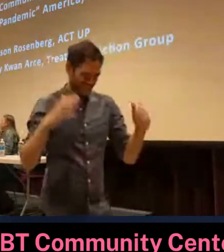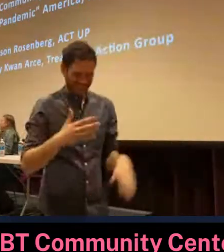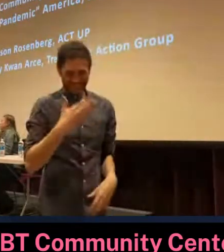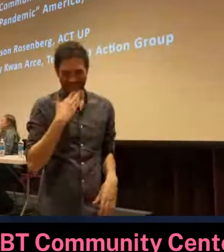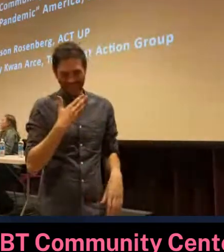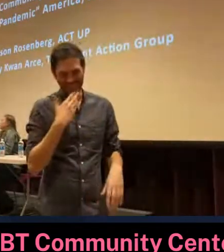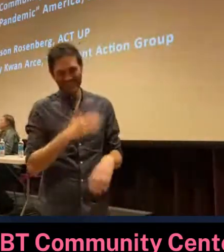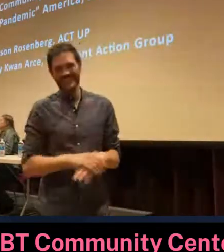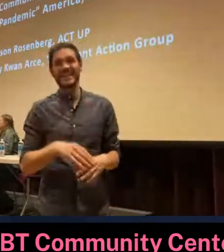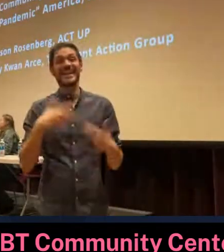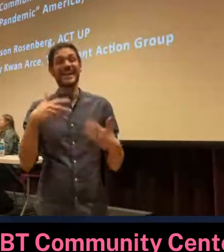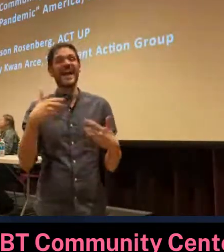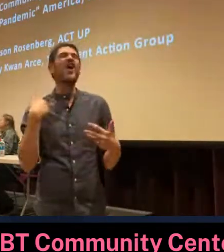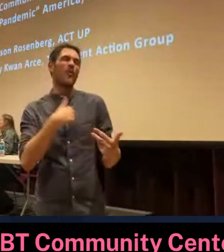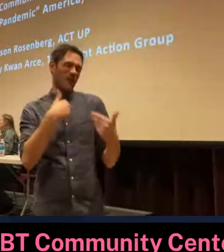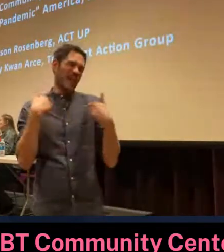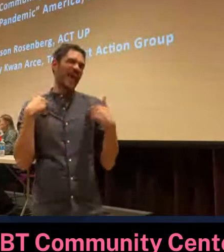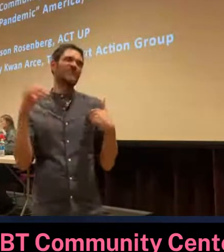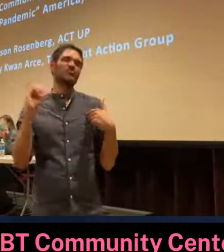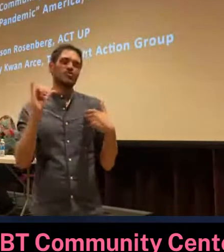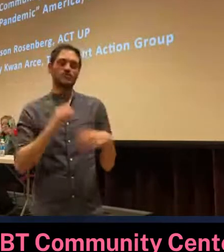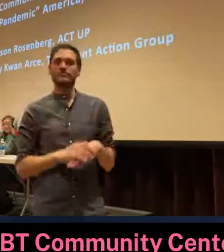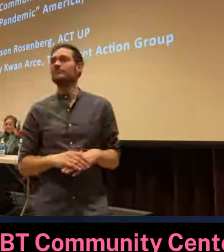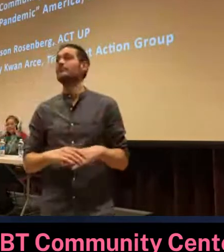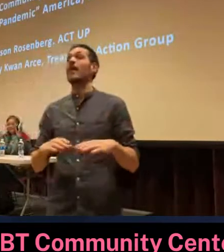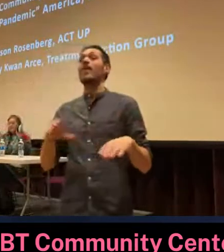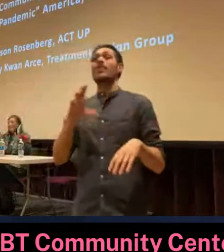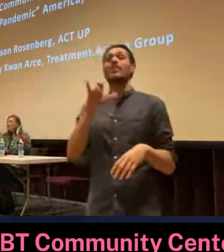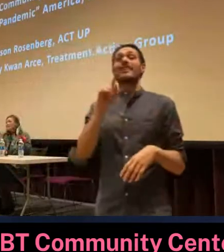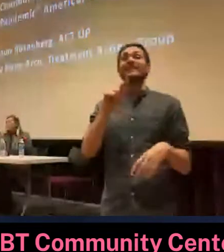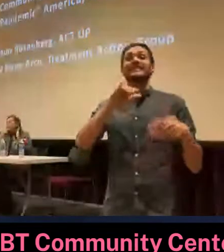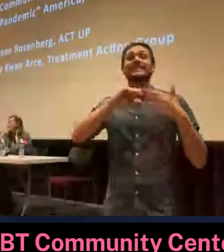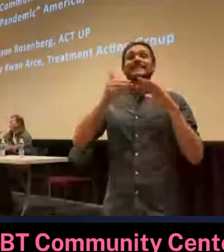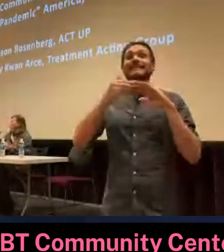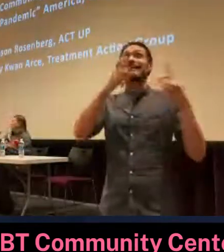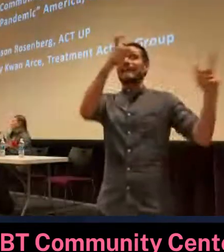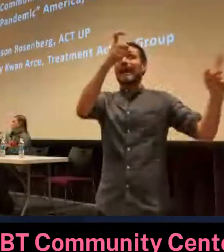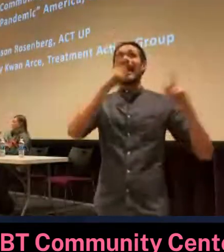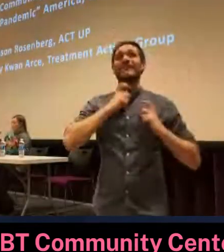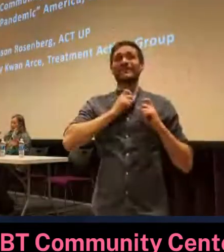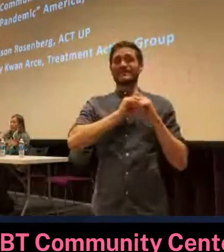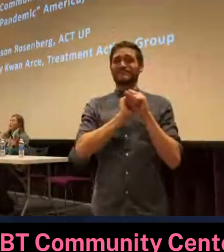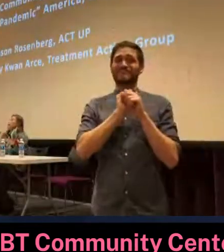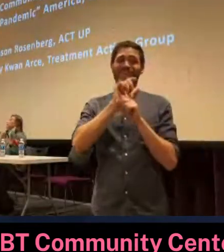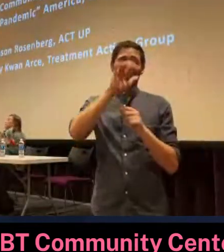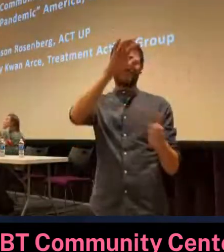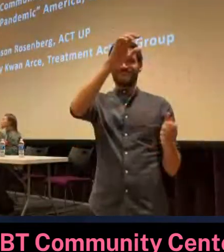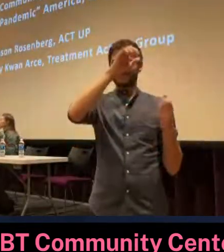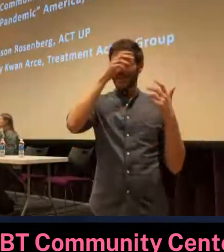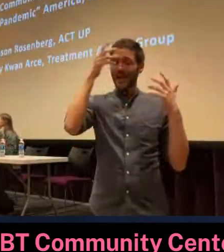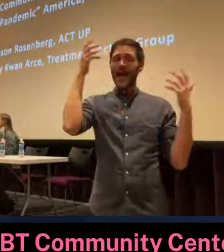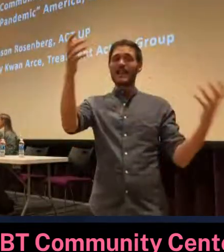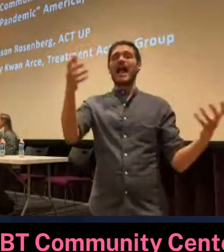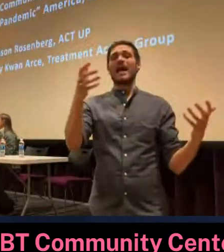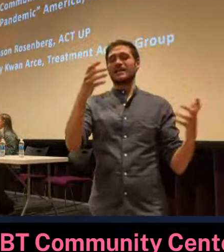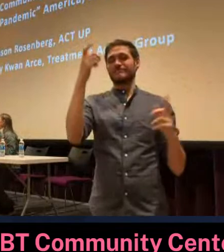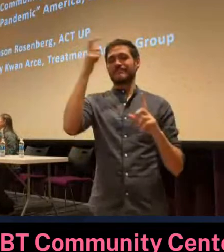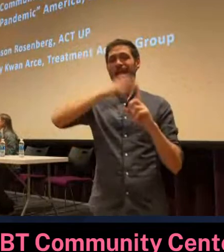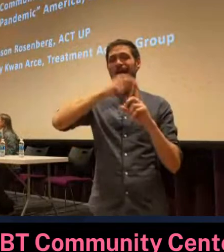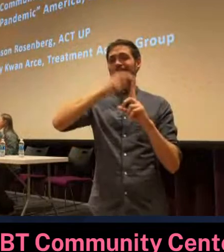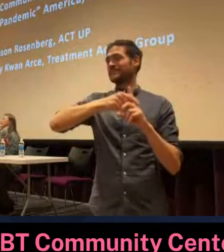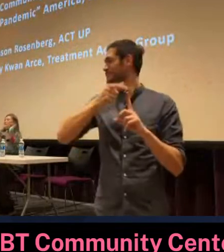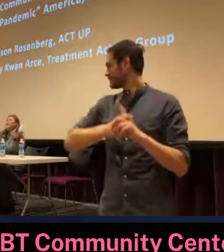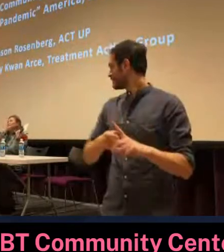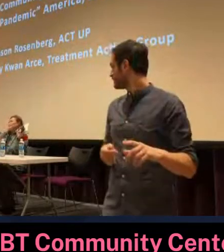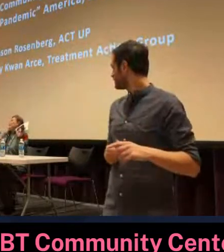Well, have condoms in the health The care. city gave us so much condoms. Okay, good, yeah. Well, we're rising to the skies. We're gonna need. And young people said, why are we,